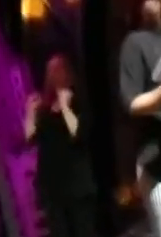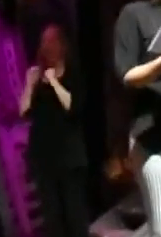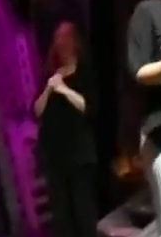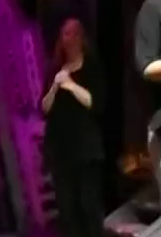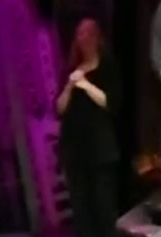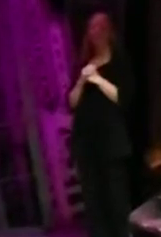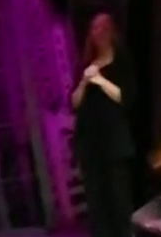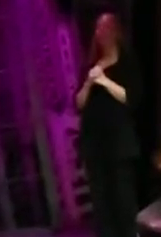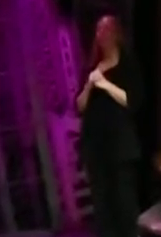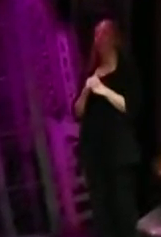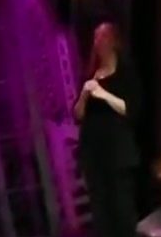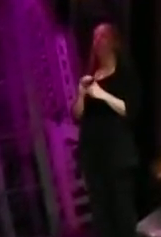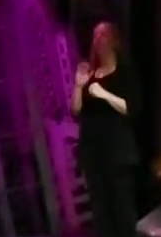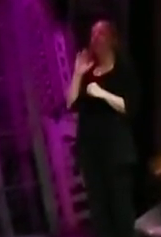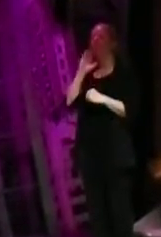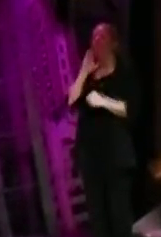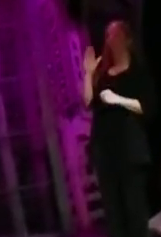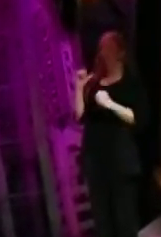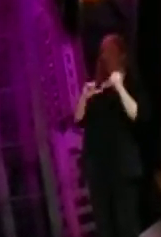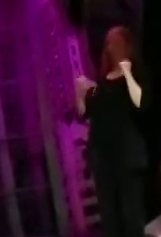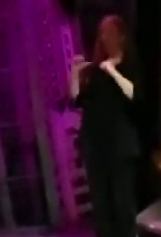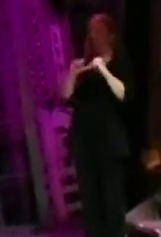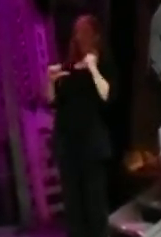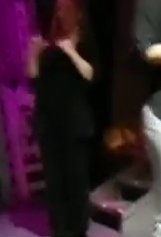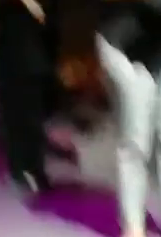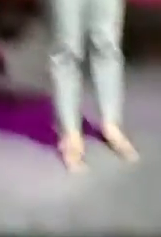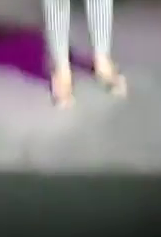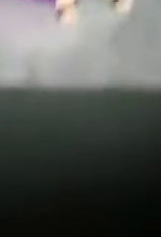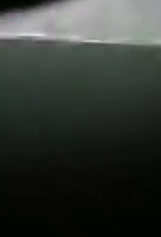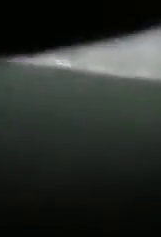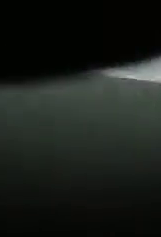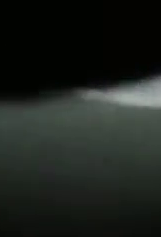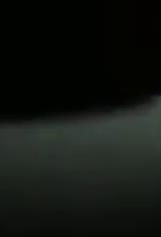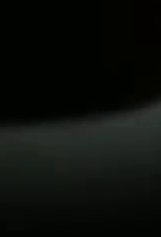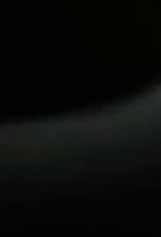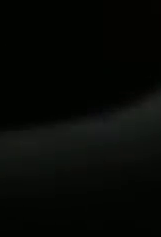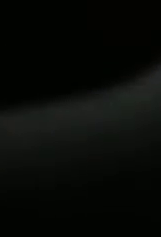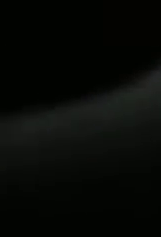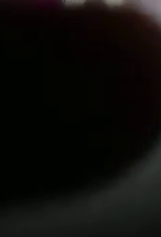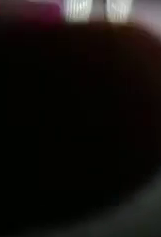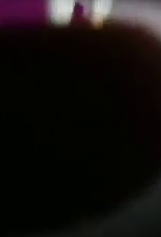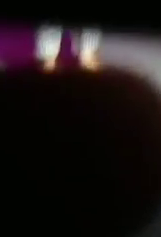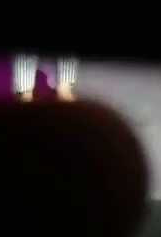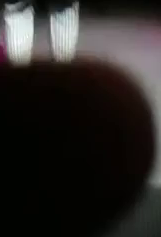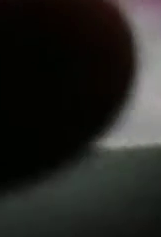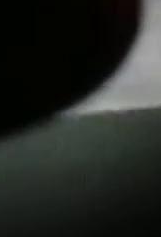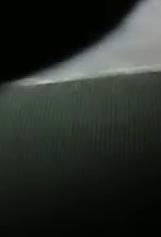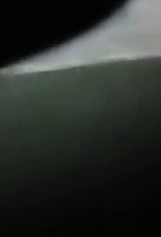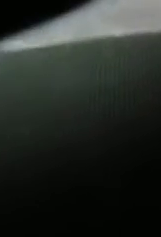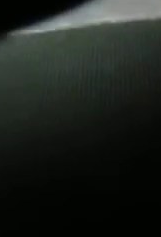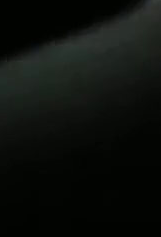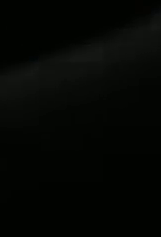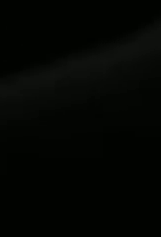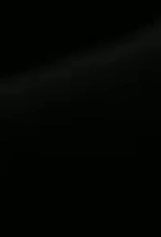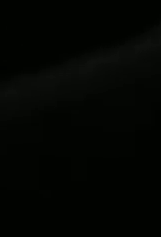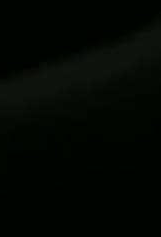Her part will be played by the brilliant and now lovely, thanks to some help from Matt McGee, Chris